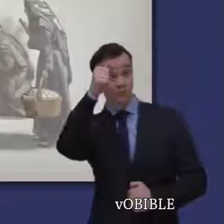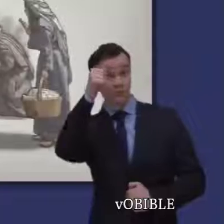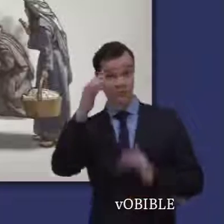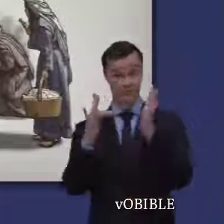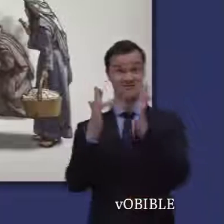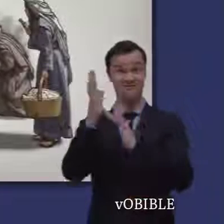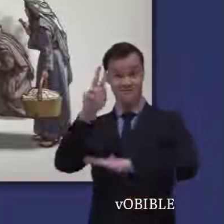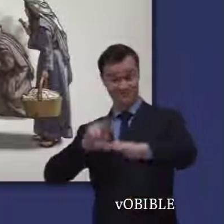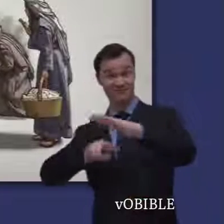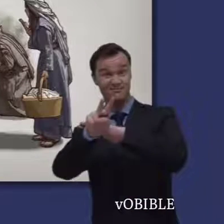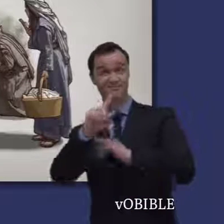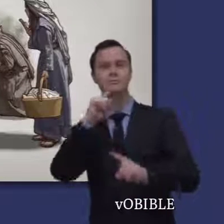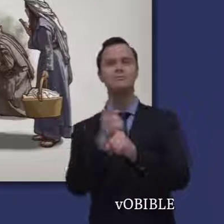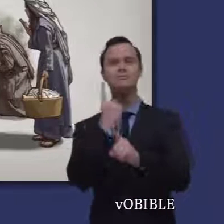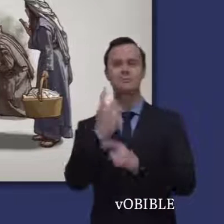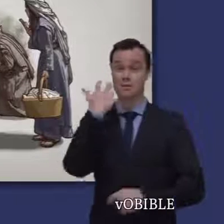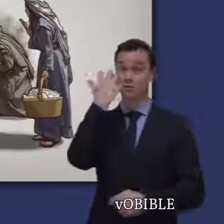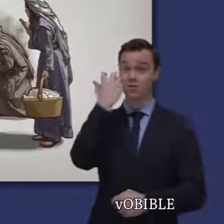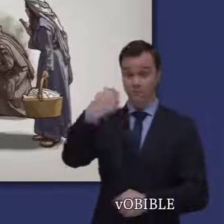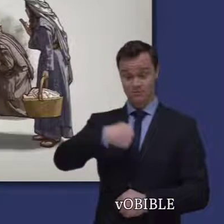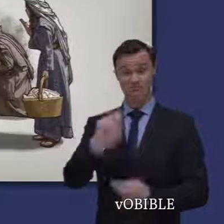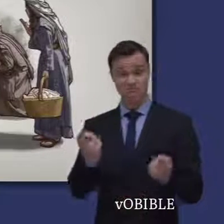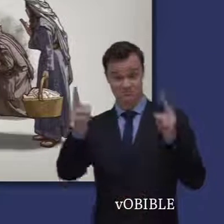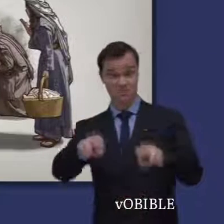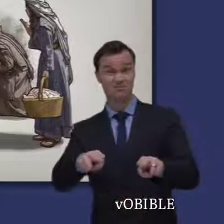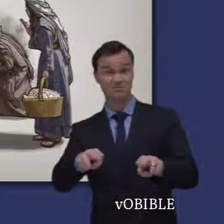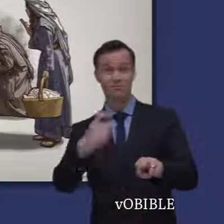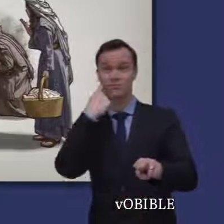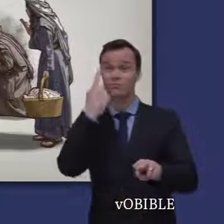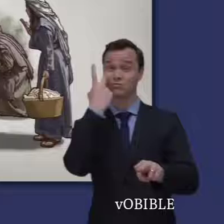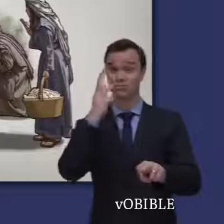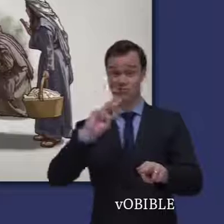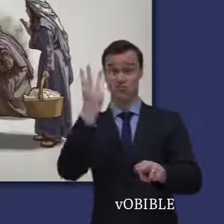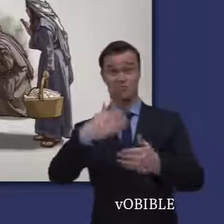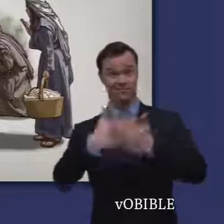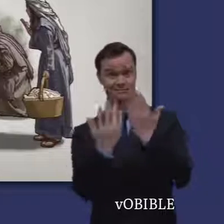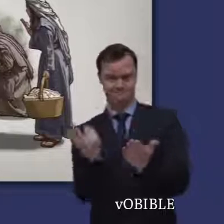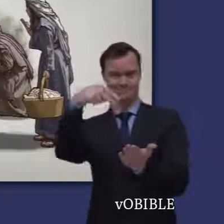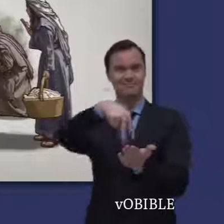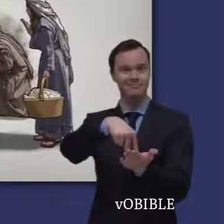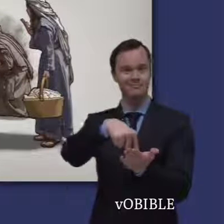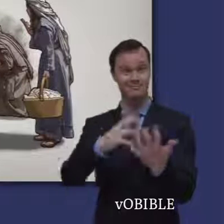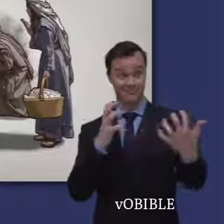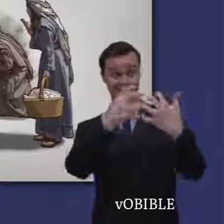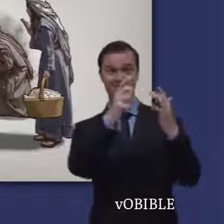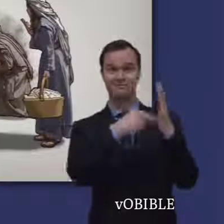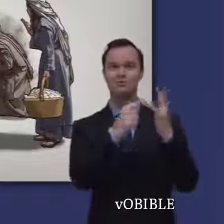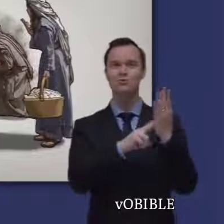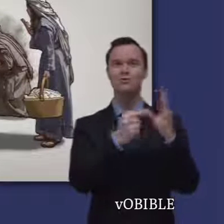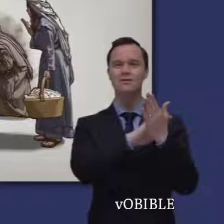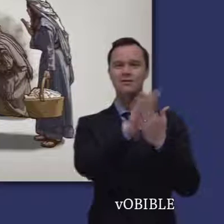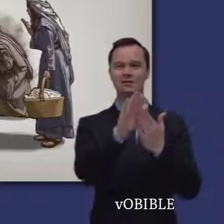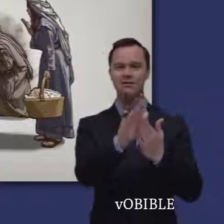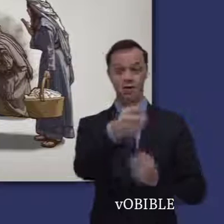Did you know? Jesus foretold that he would die and be resurrected on the third day. He called this the